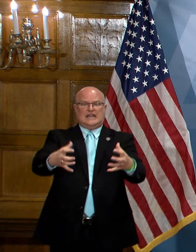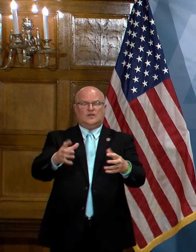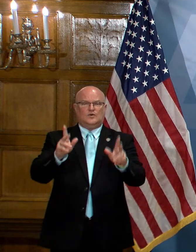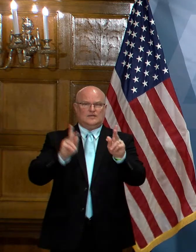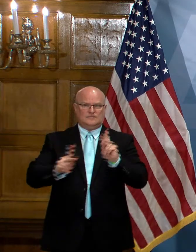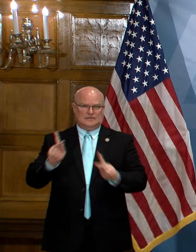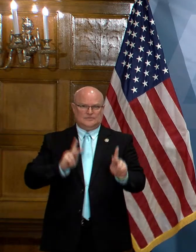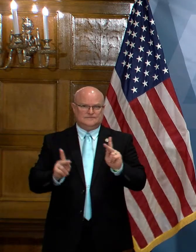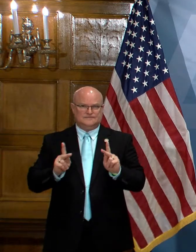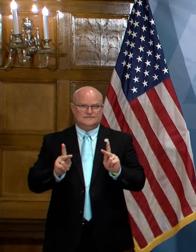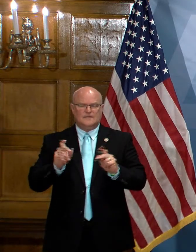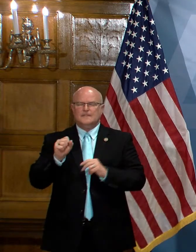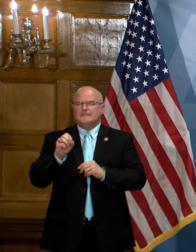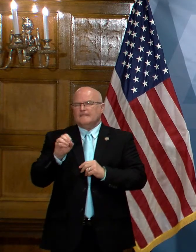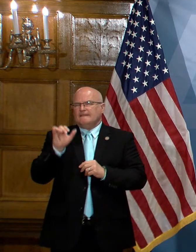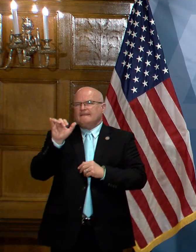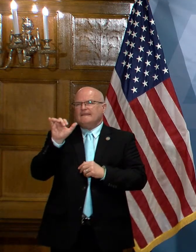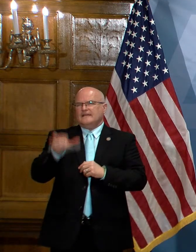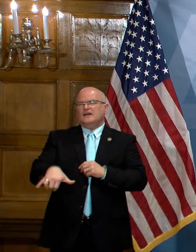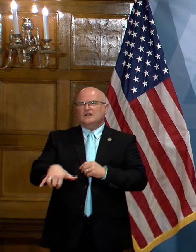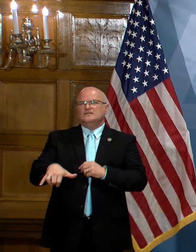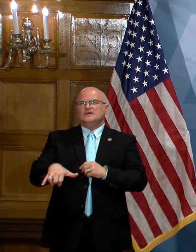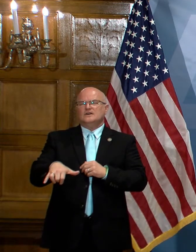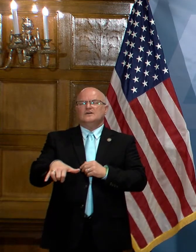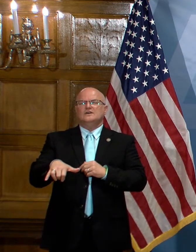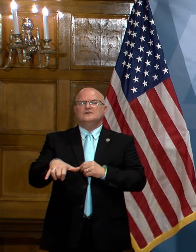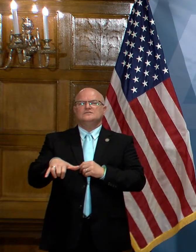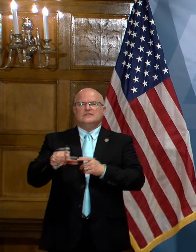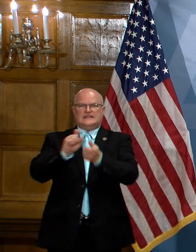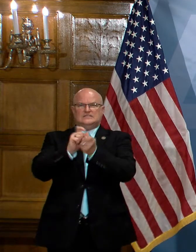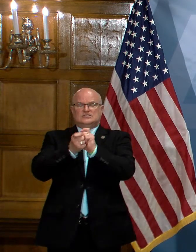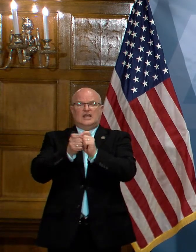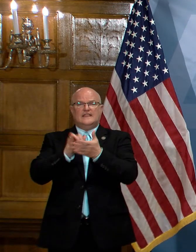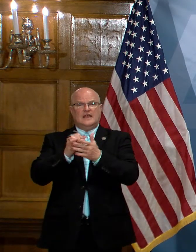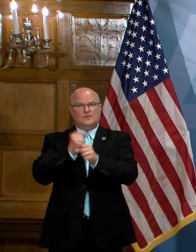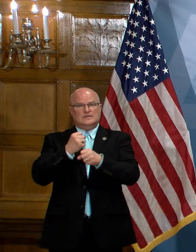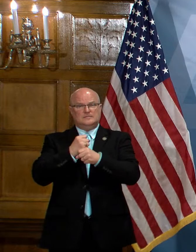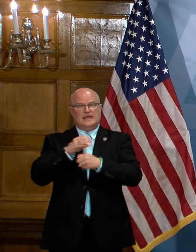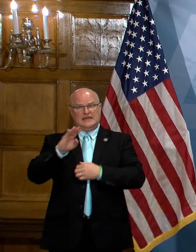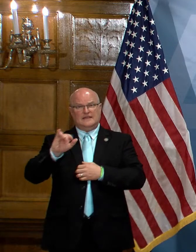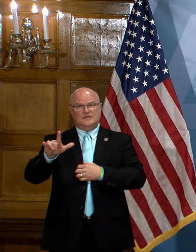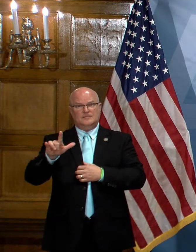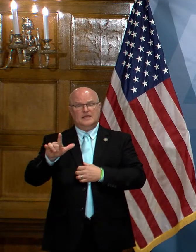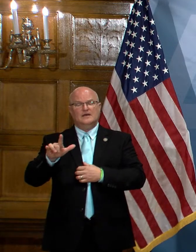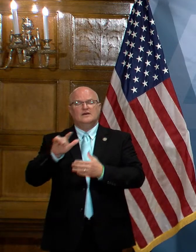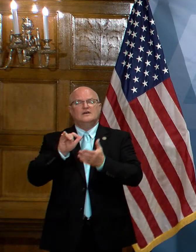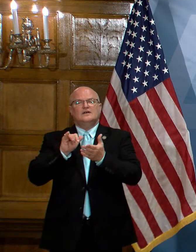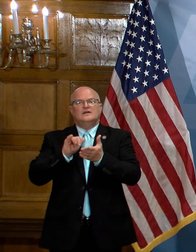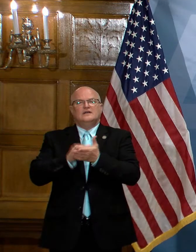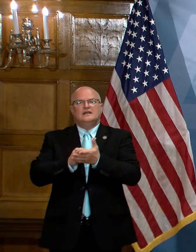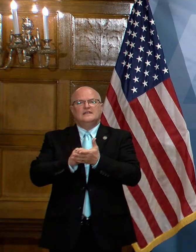of persons. And so that's a change that was made in the bill